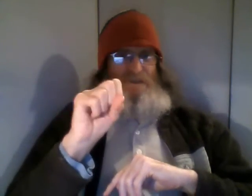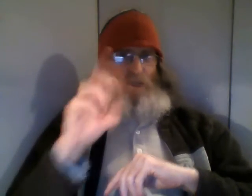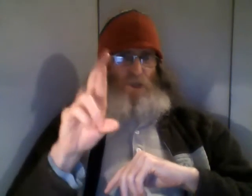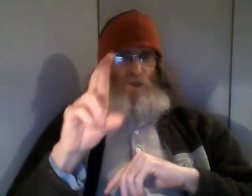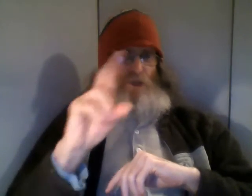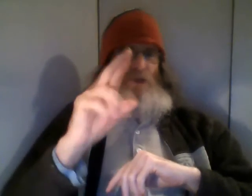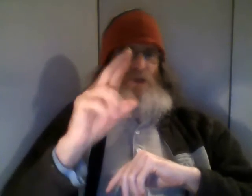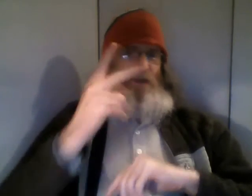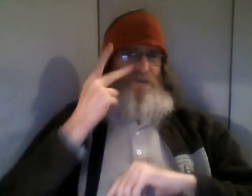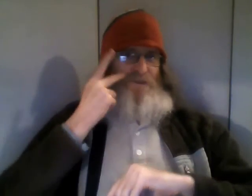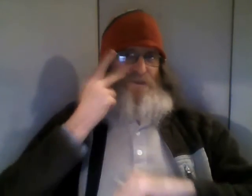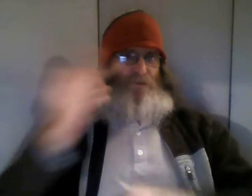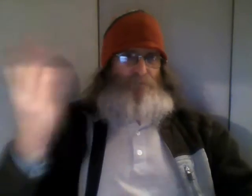and join the ridiculous.